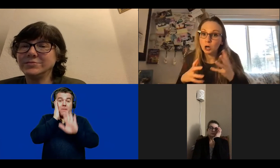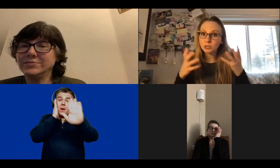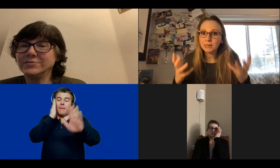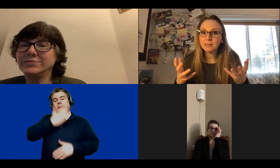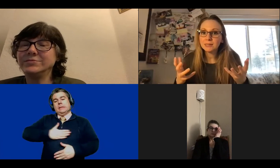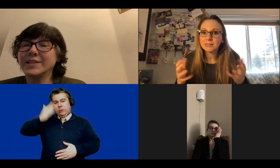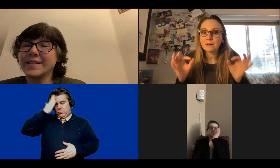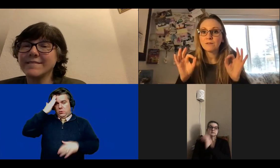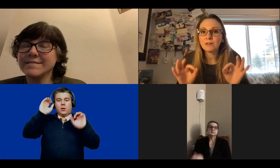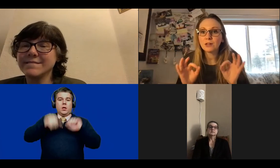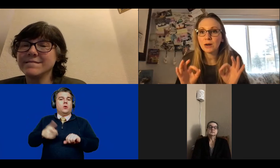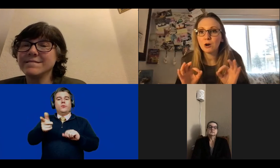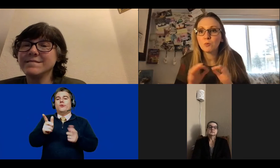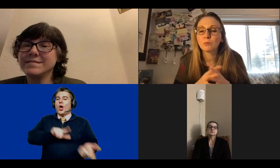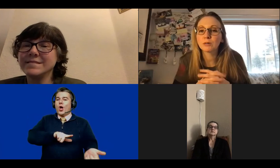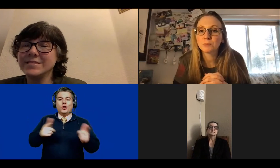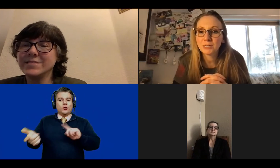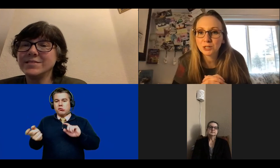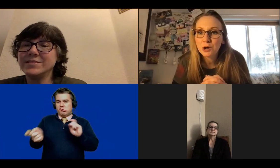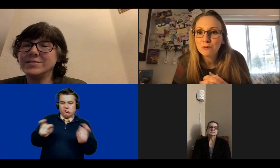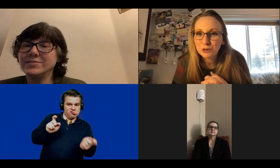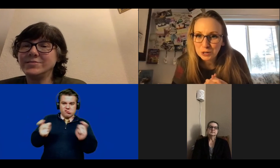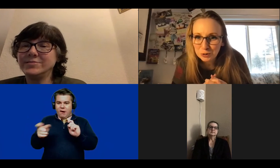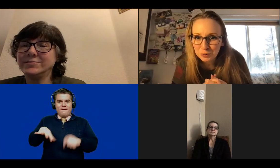can alternate this and figure out what works